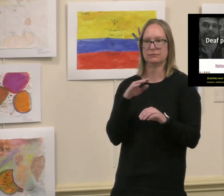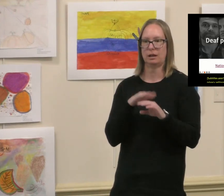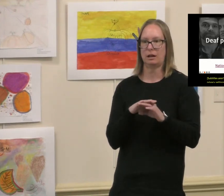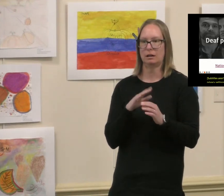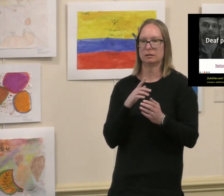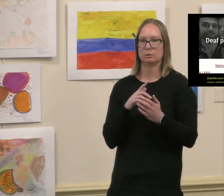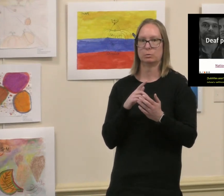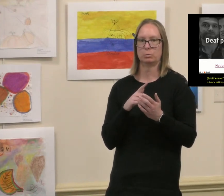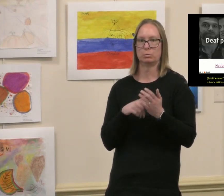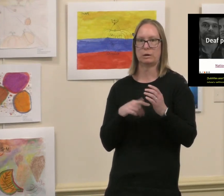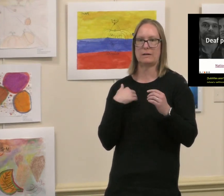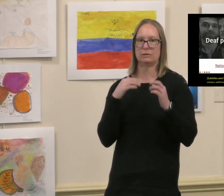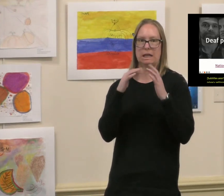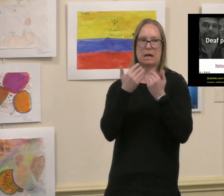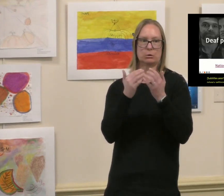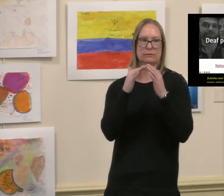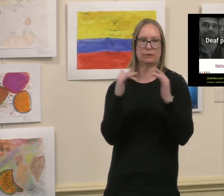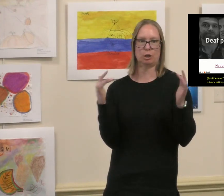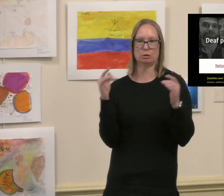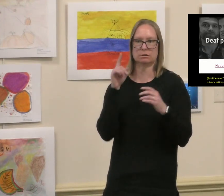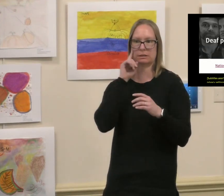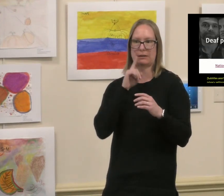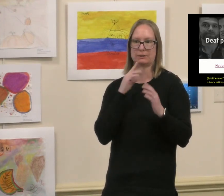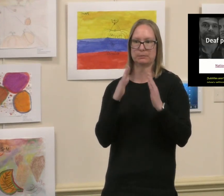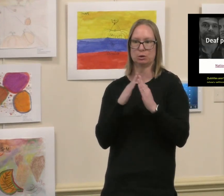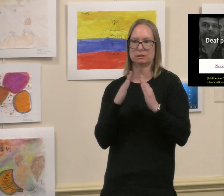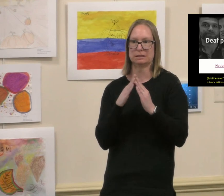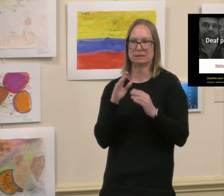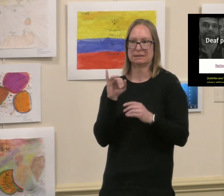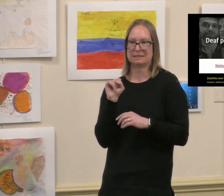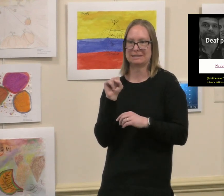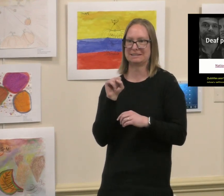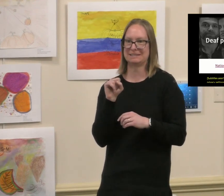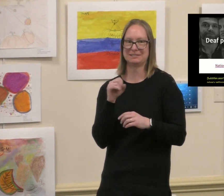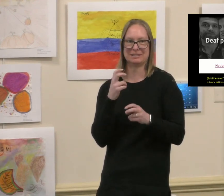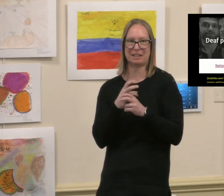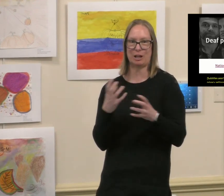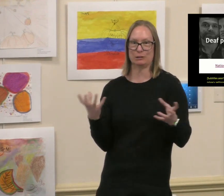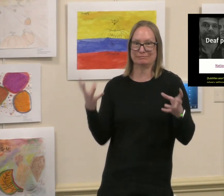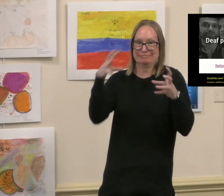I hope that gave everybody some perspective on how diverse the deaf community actually is.